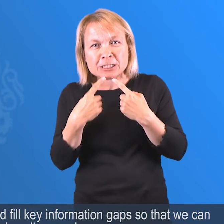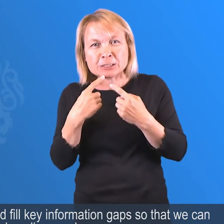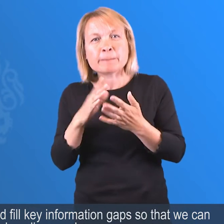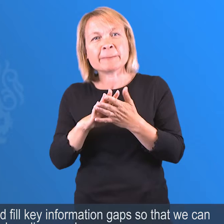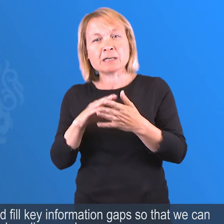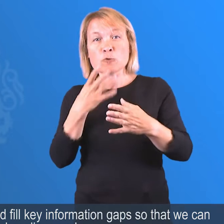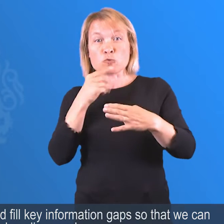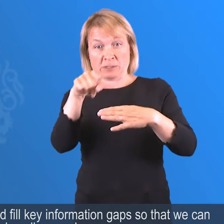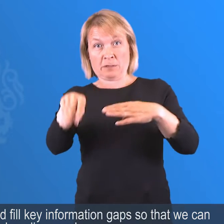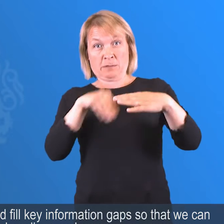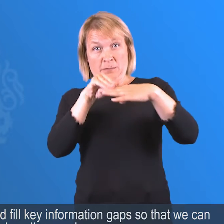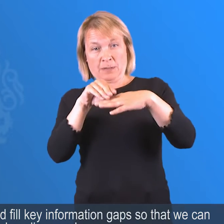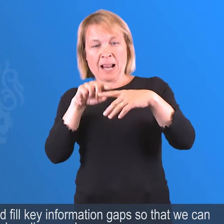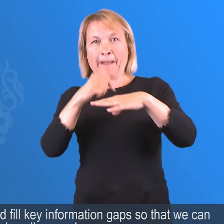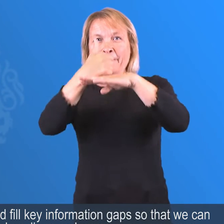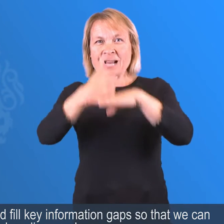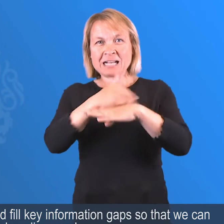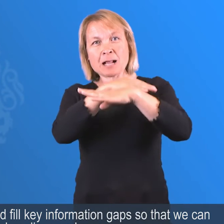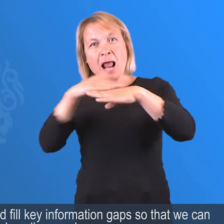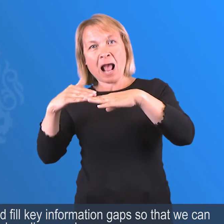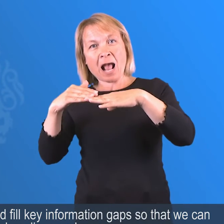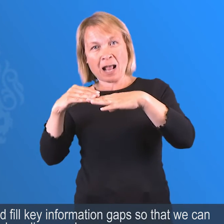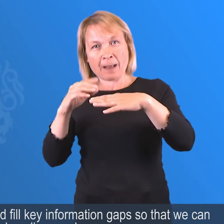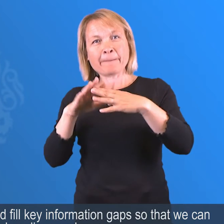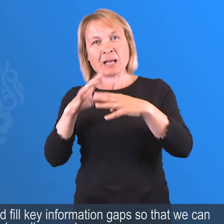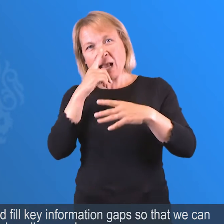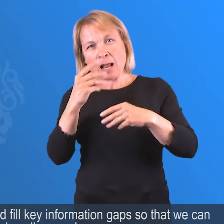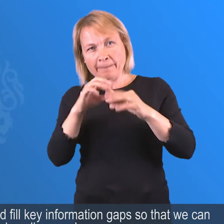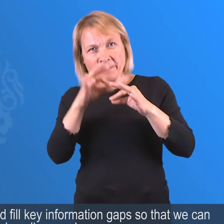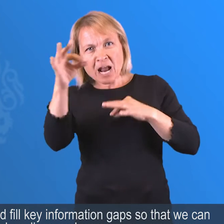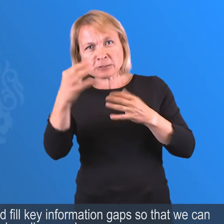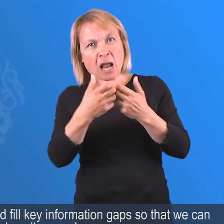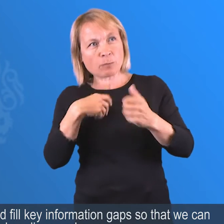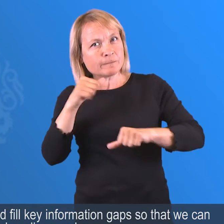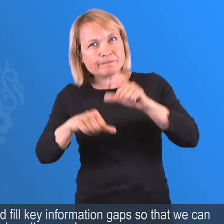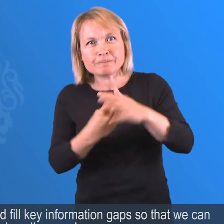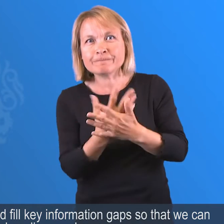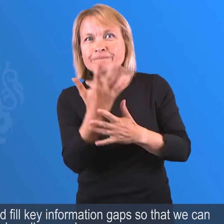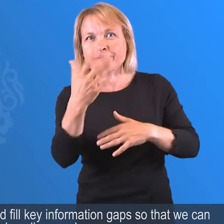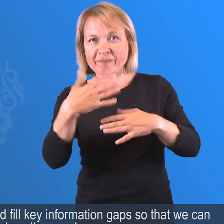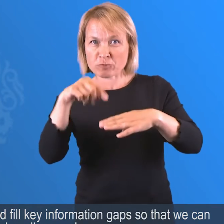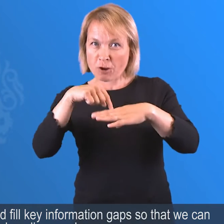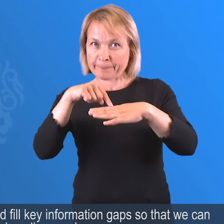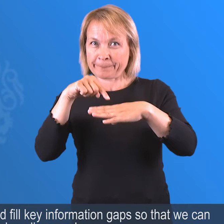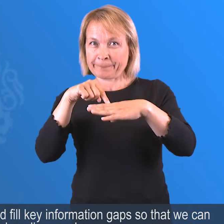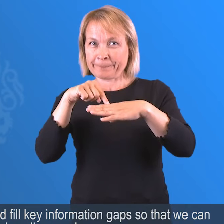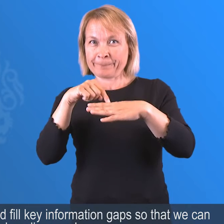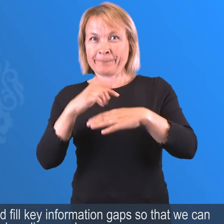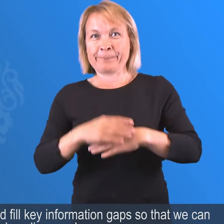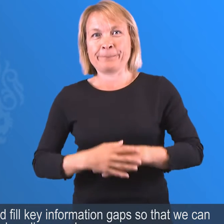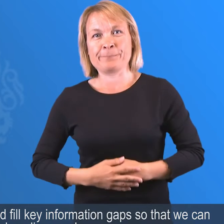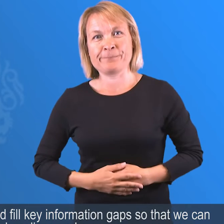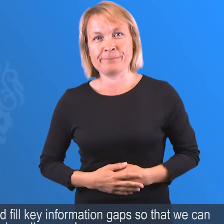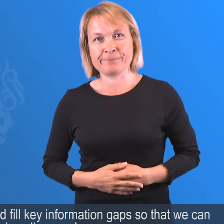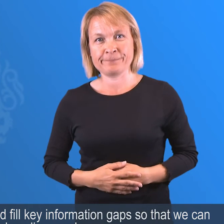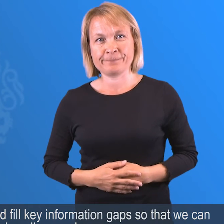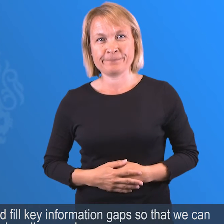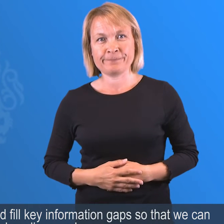identify and fill key information gaps so that we can establish baselines and measure our progress.